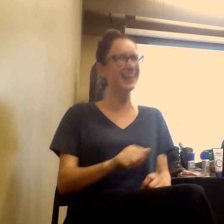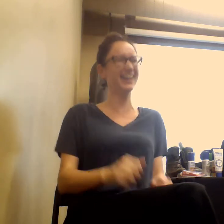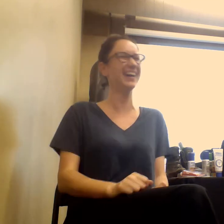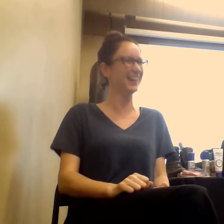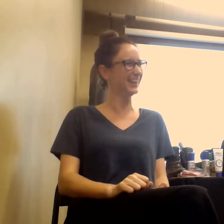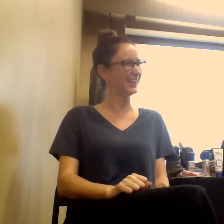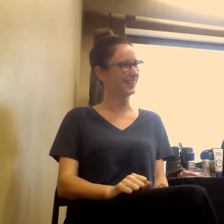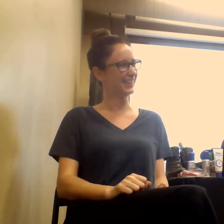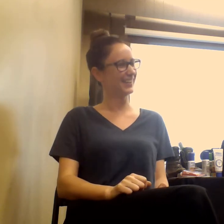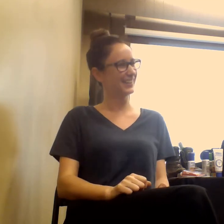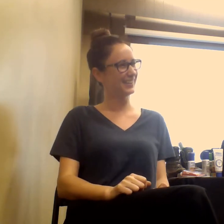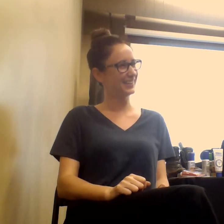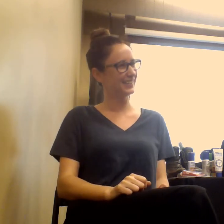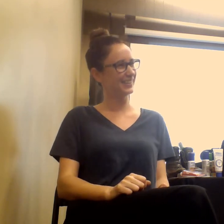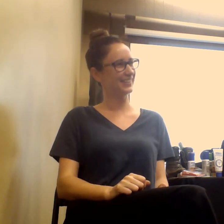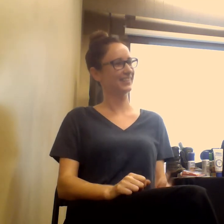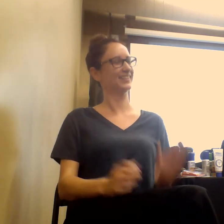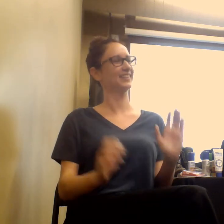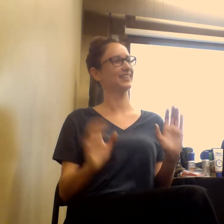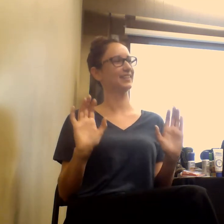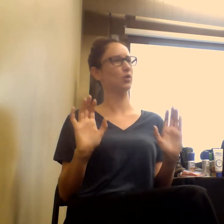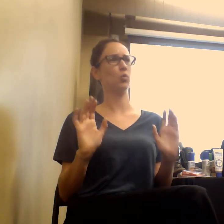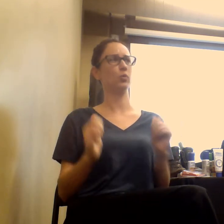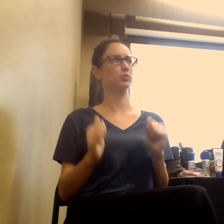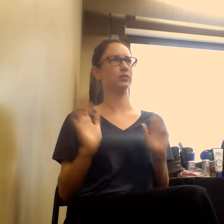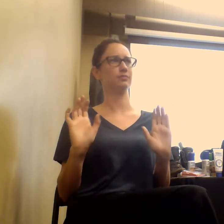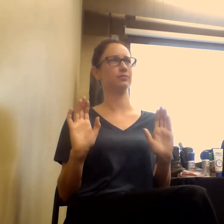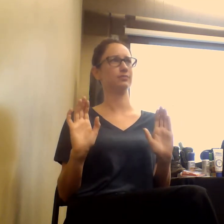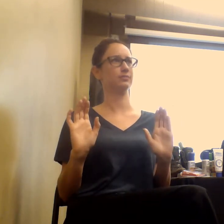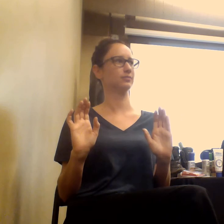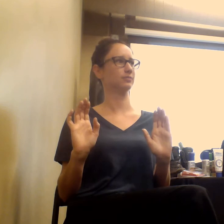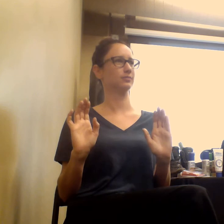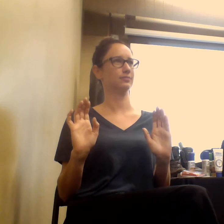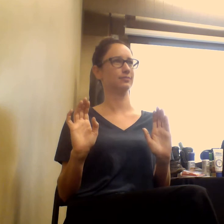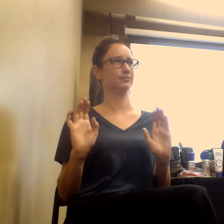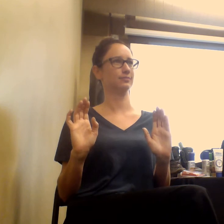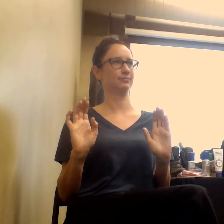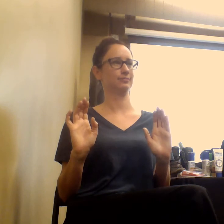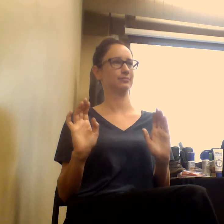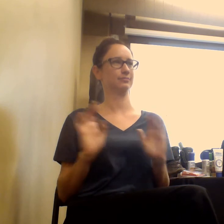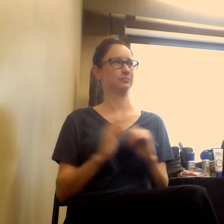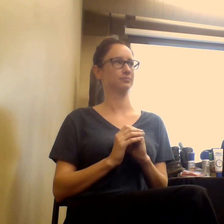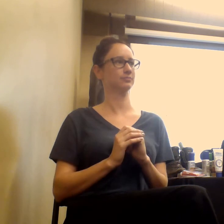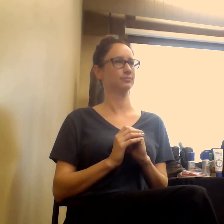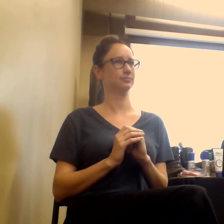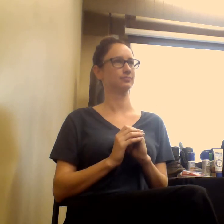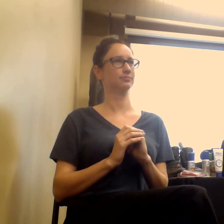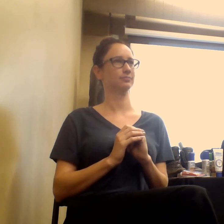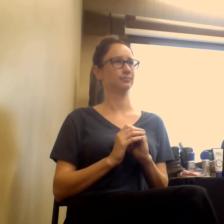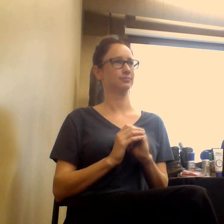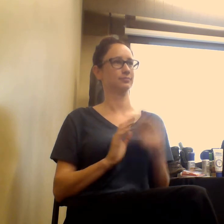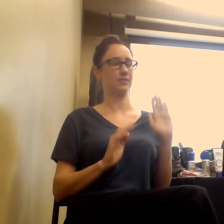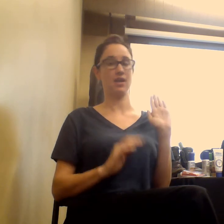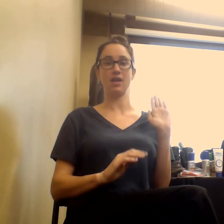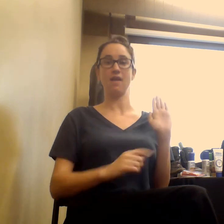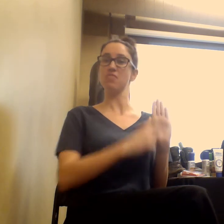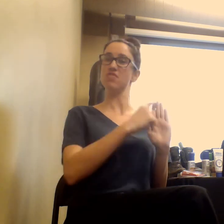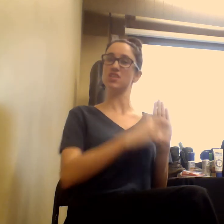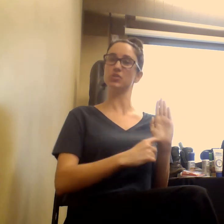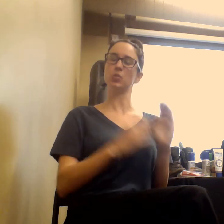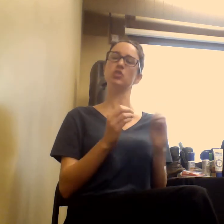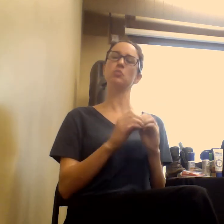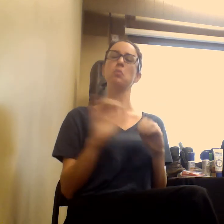actually backpacking and he's going on some high FP scale trails. This one I would say is probably more along the day